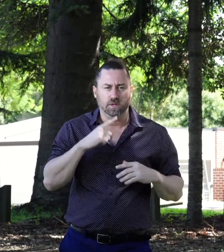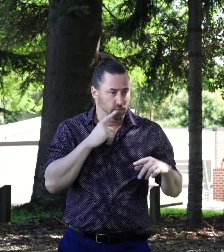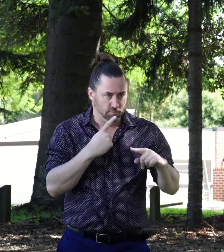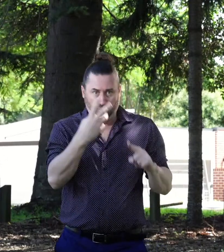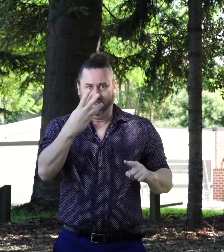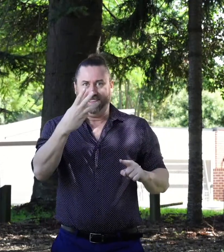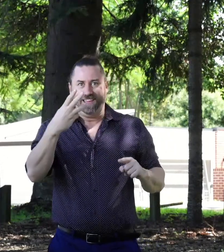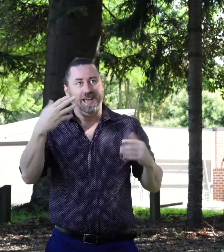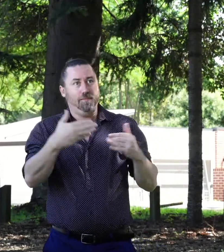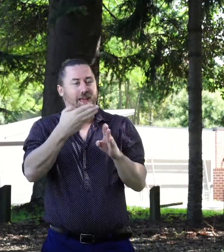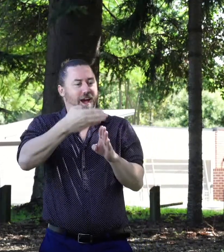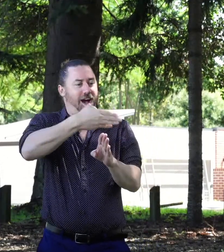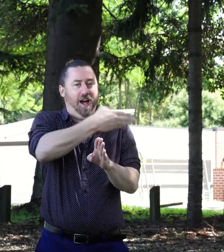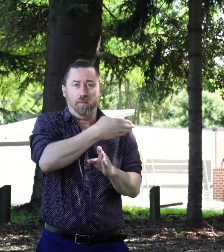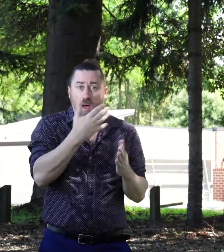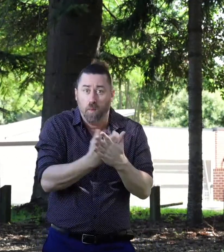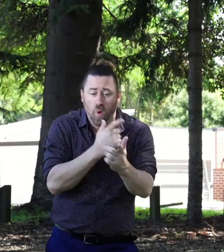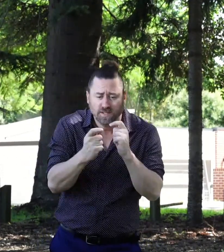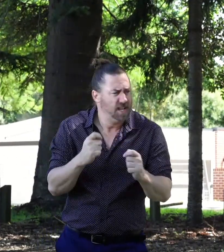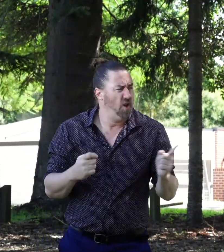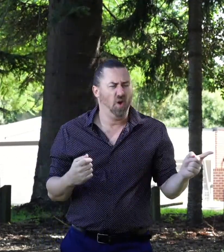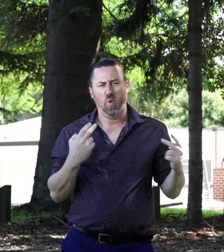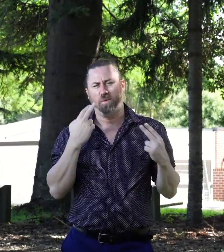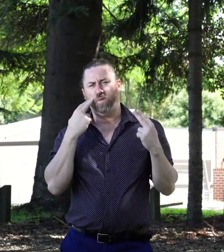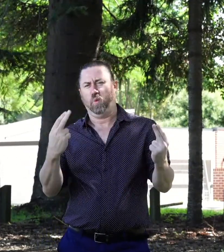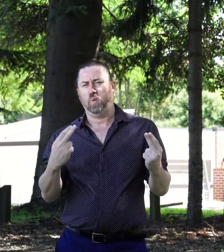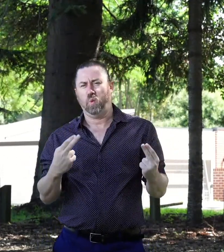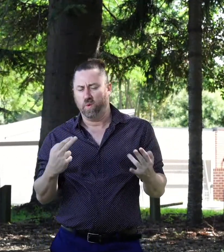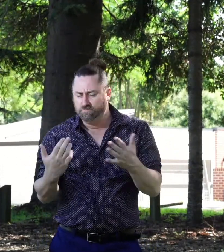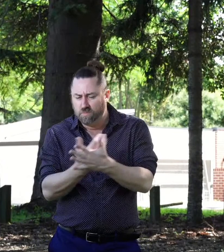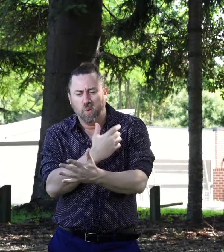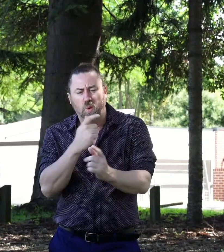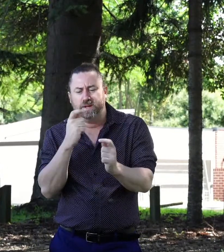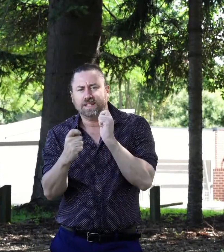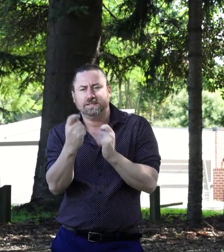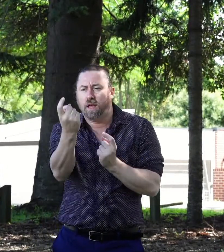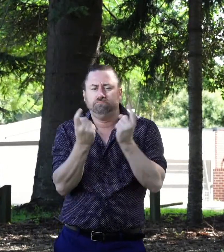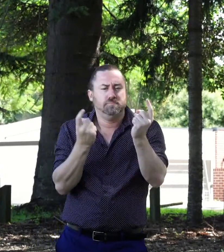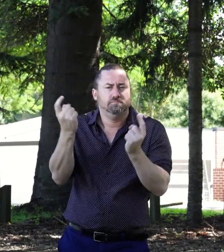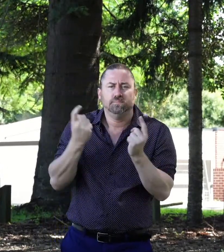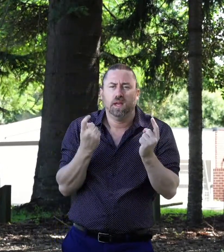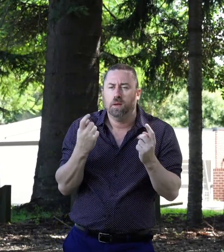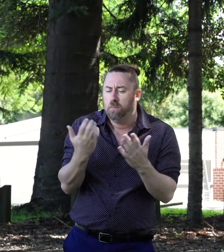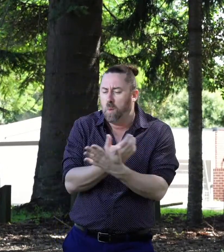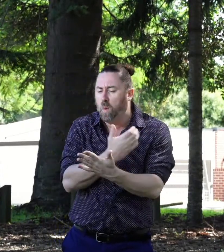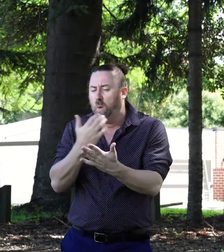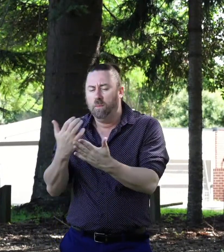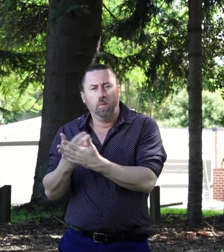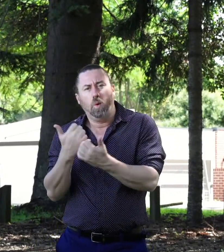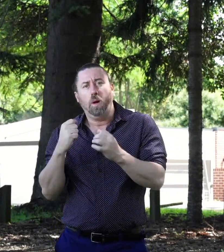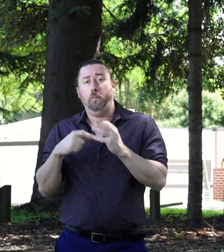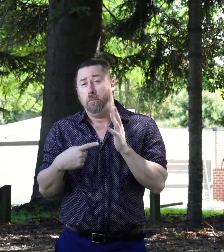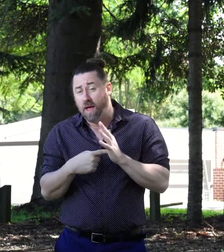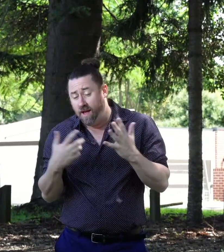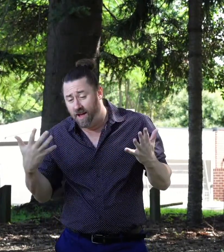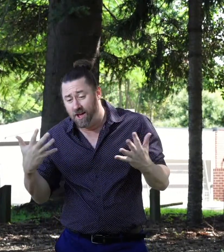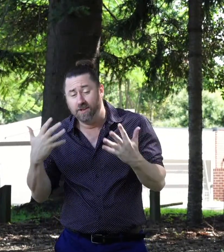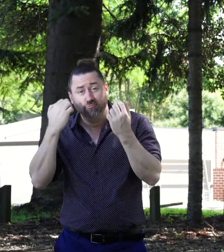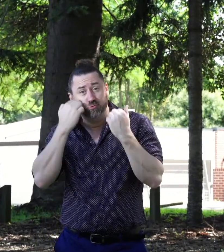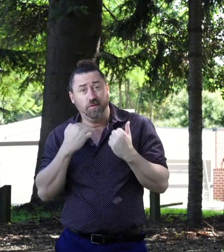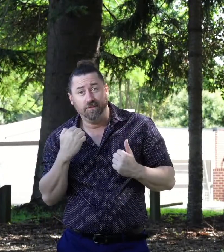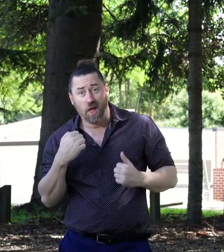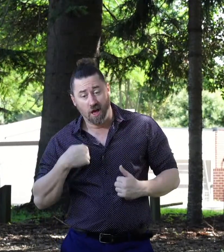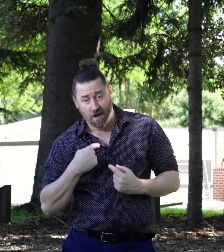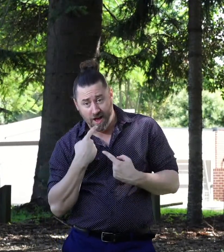Yeah. We'd always like to see more testing, but that's a really good indication that Queenslanders are